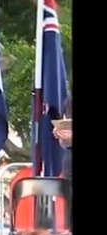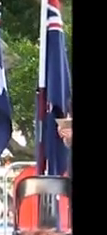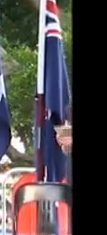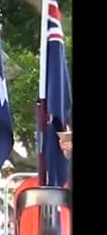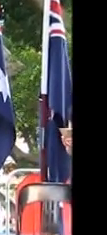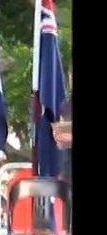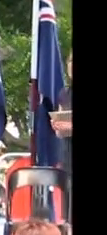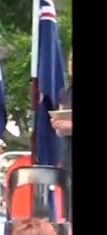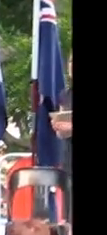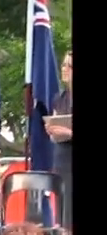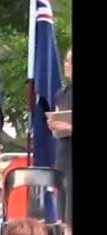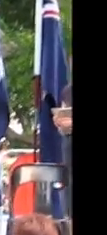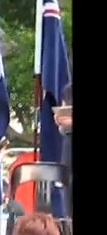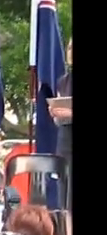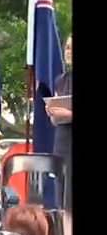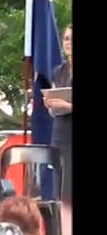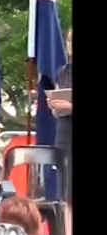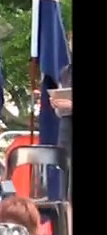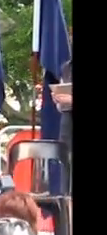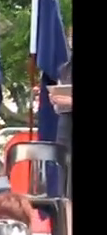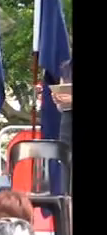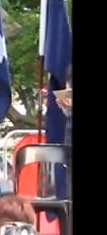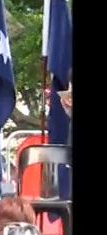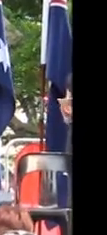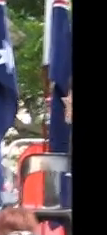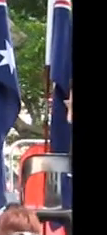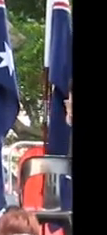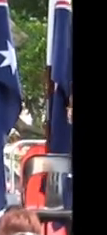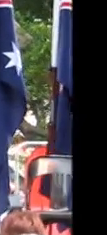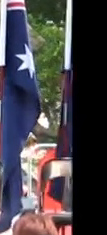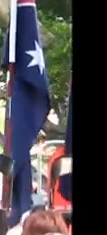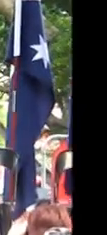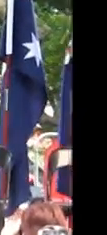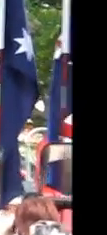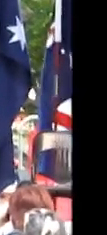Anna married an Australian and loves the country because of the security,